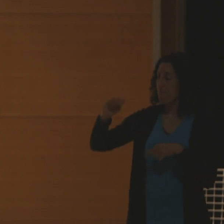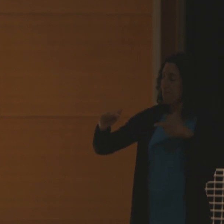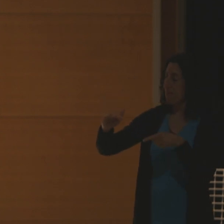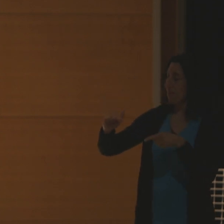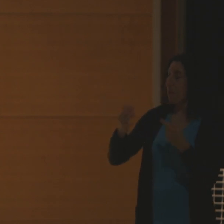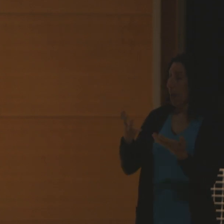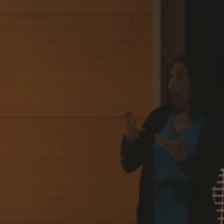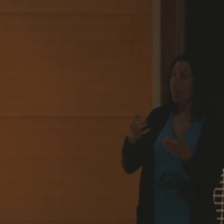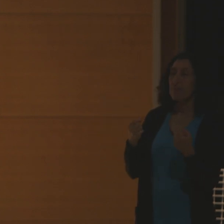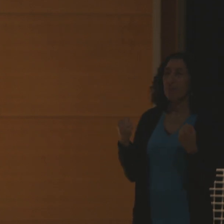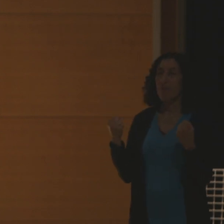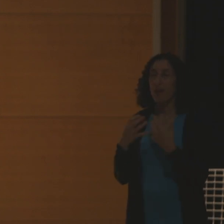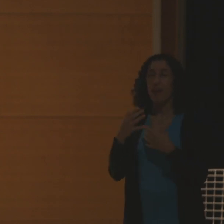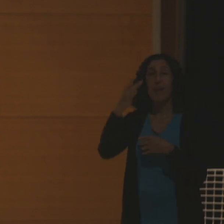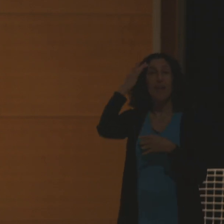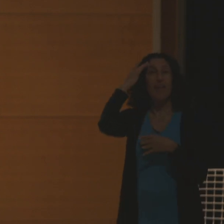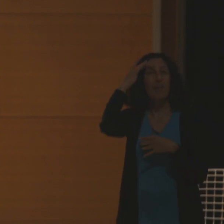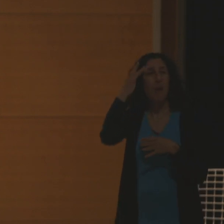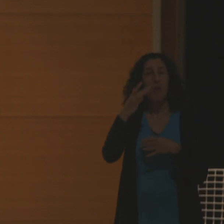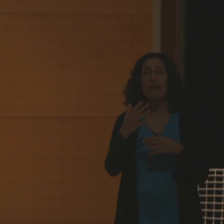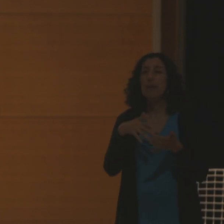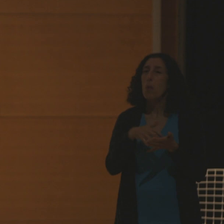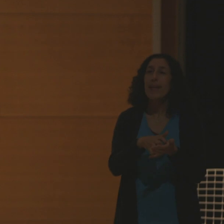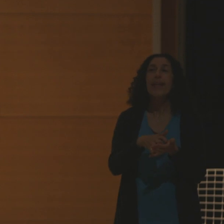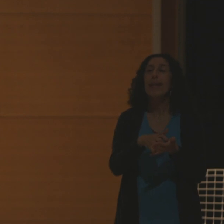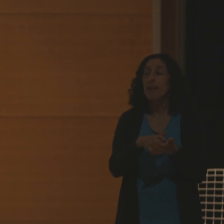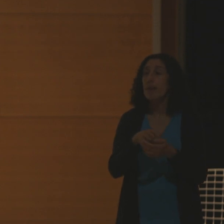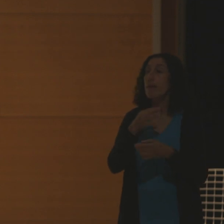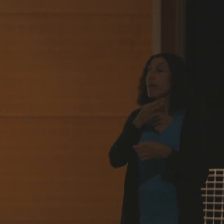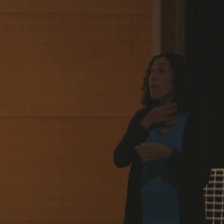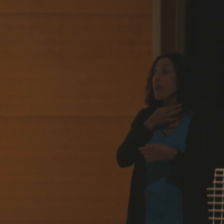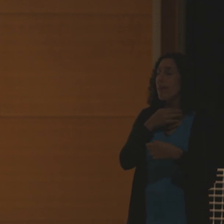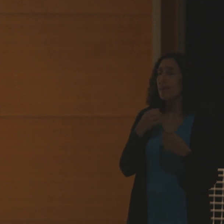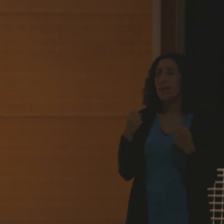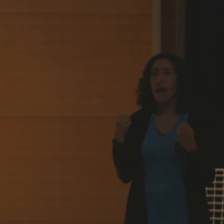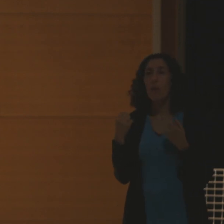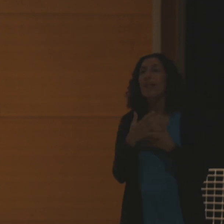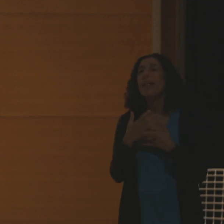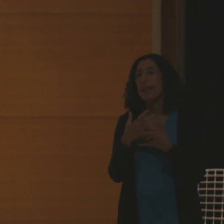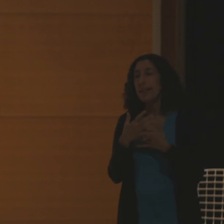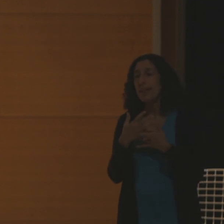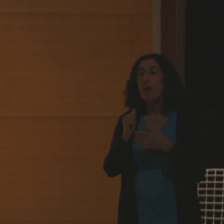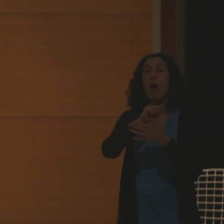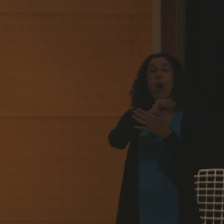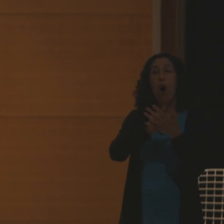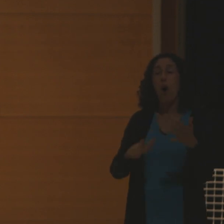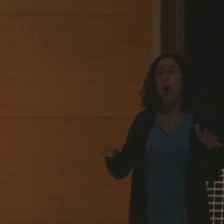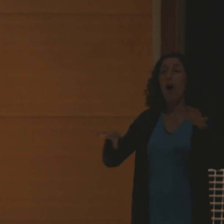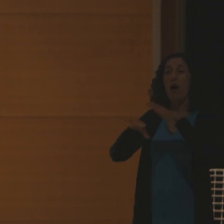afraid. Intelligent, but impotent. Curious, but cowardly. I was all of this and